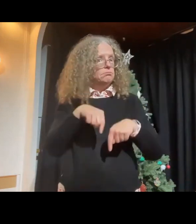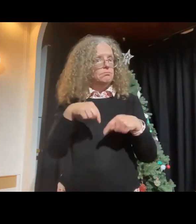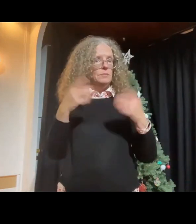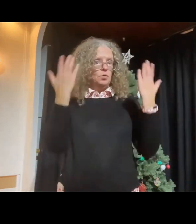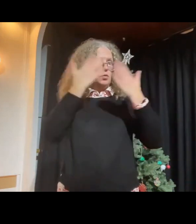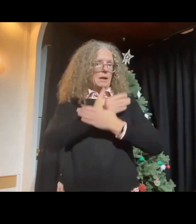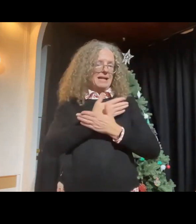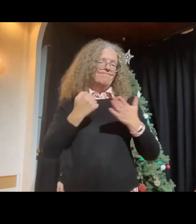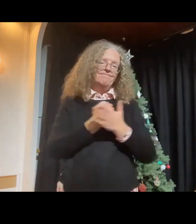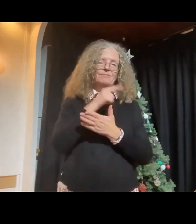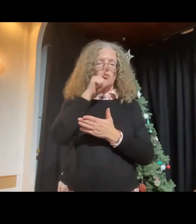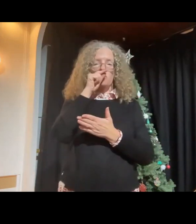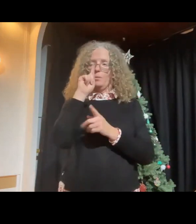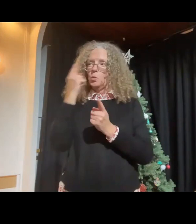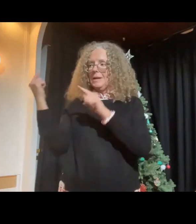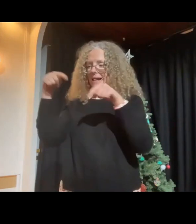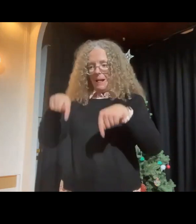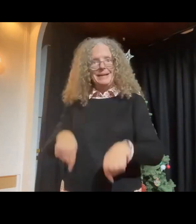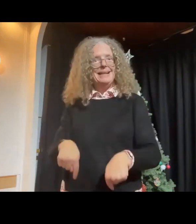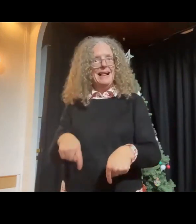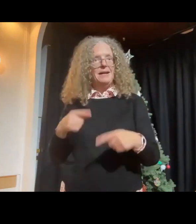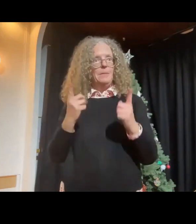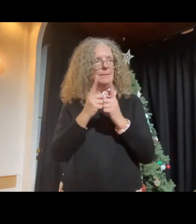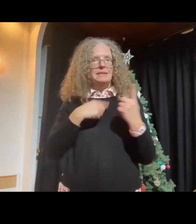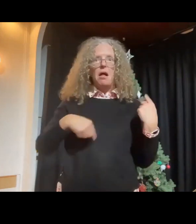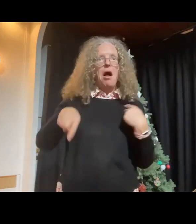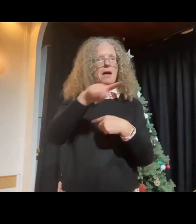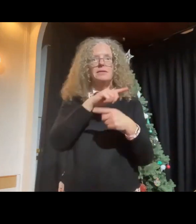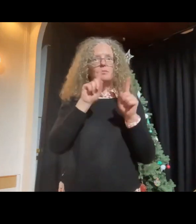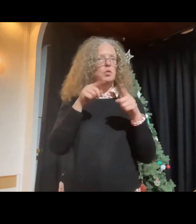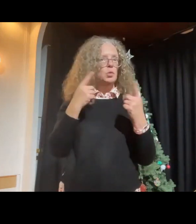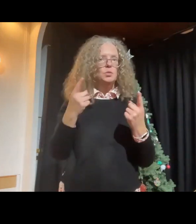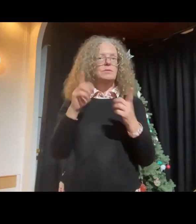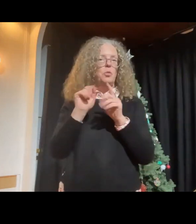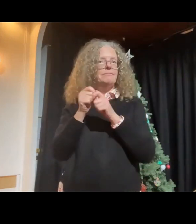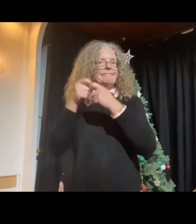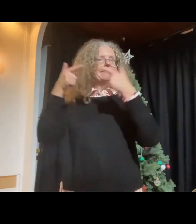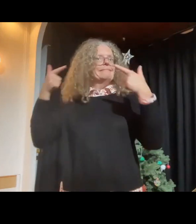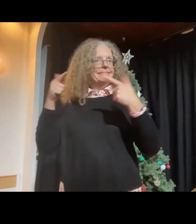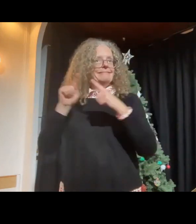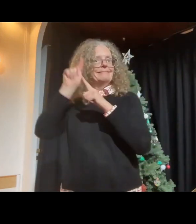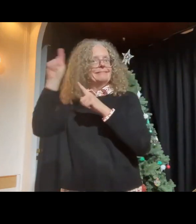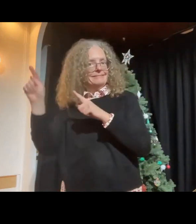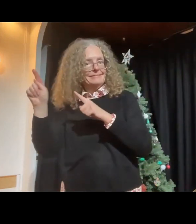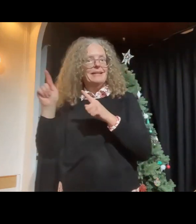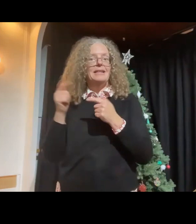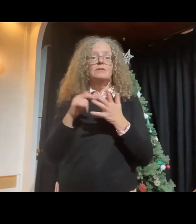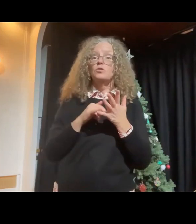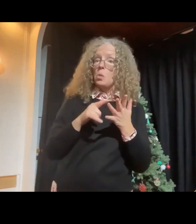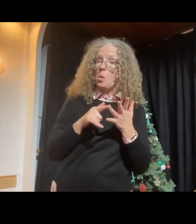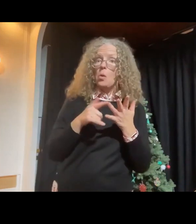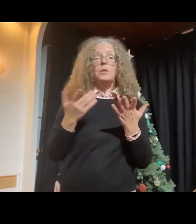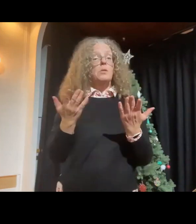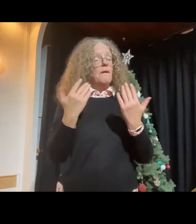and Rob, who's also on screen as well. Unfortunately, Rob couldn't be here in person in Edinburgh, that was the plan, so he's joining